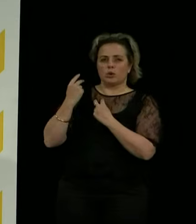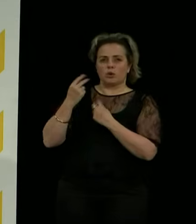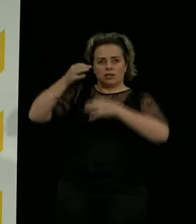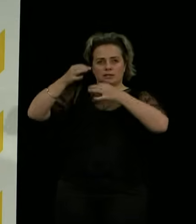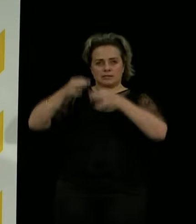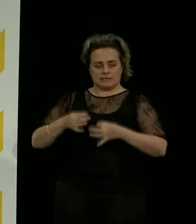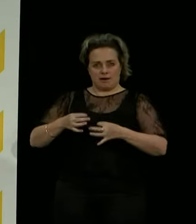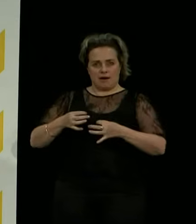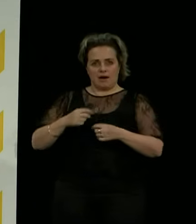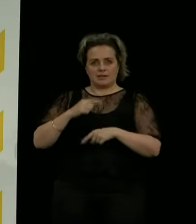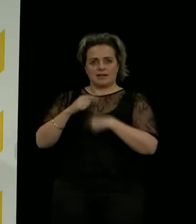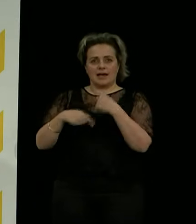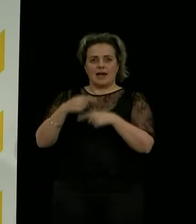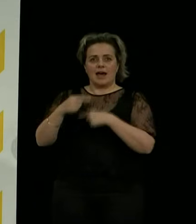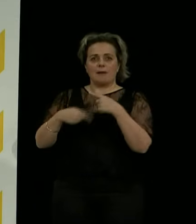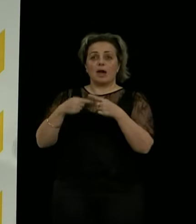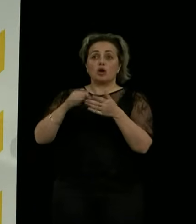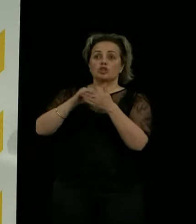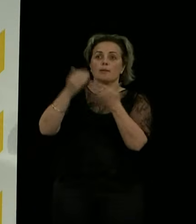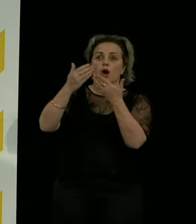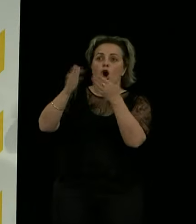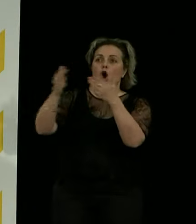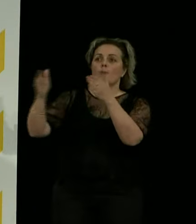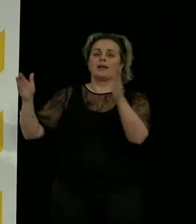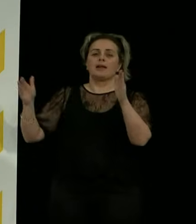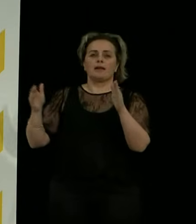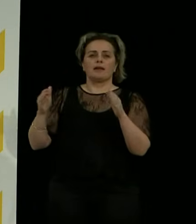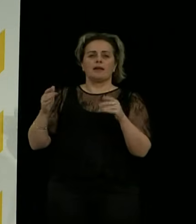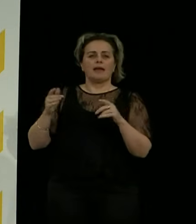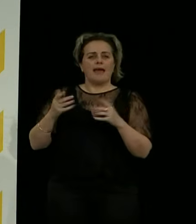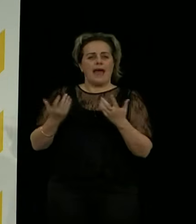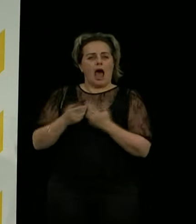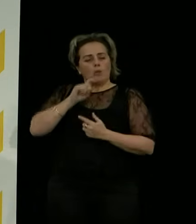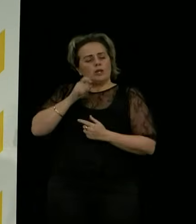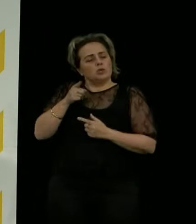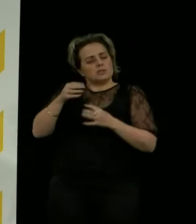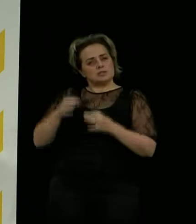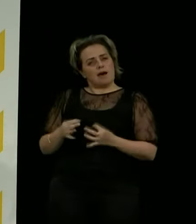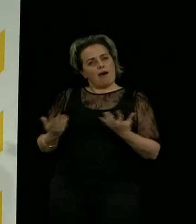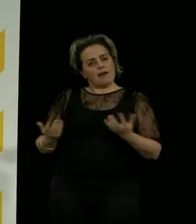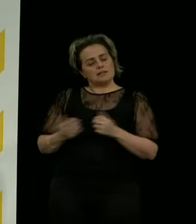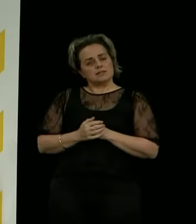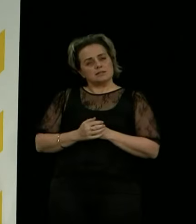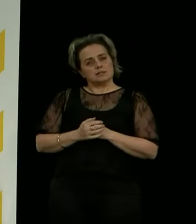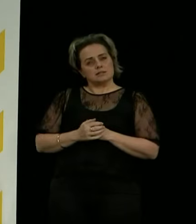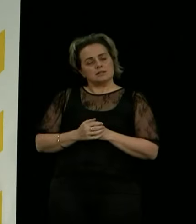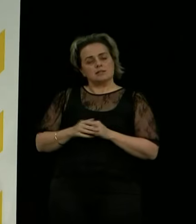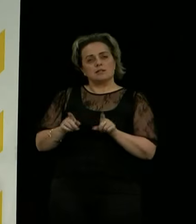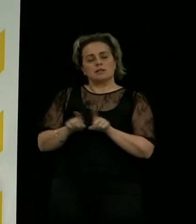is, that some shops can open, that it can keep going? Yeah. Will it be a mixture of,